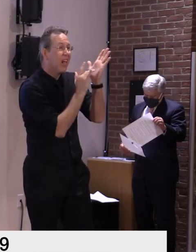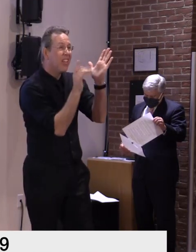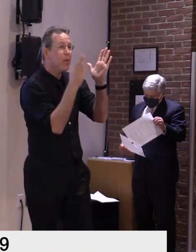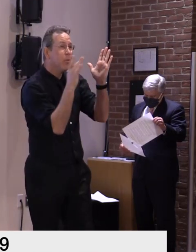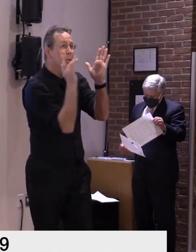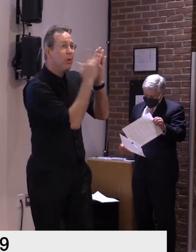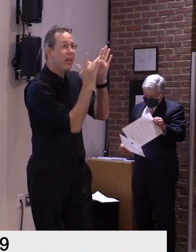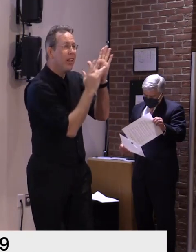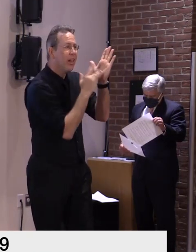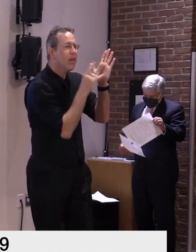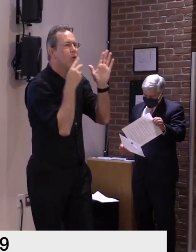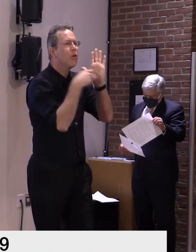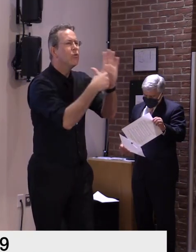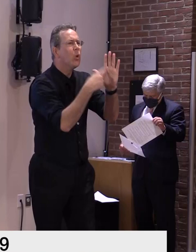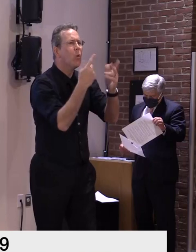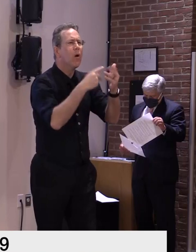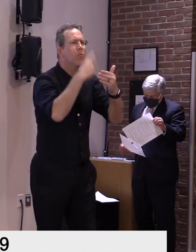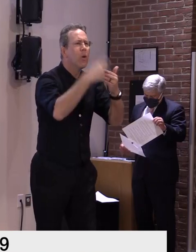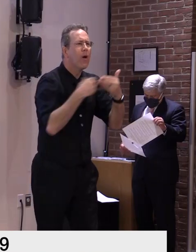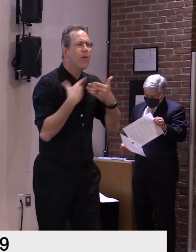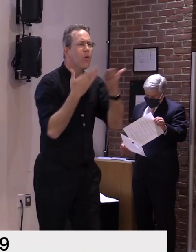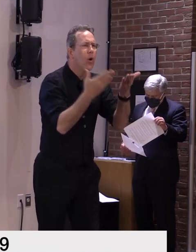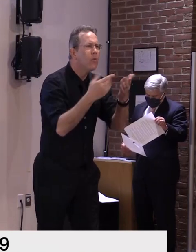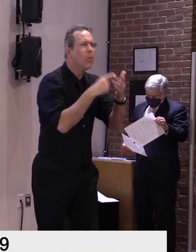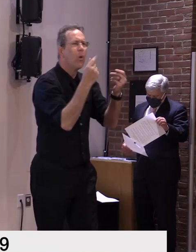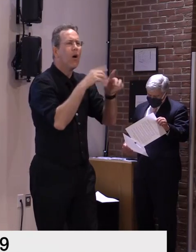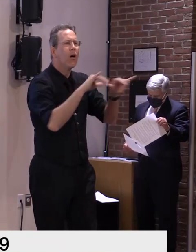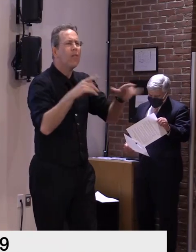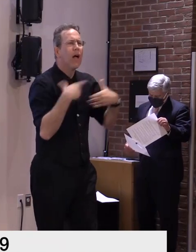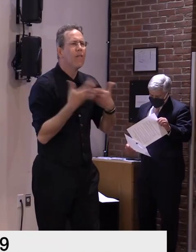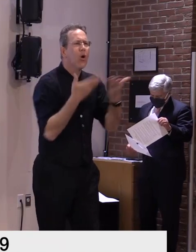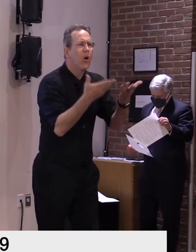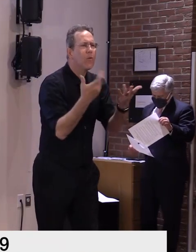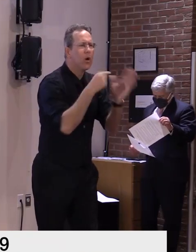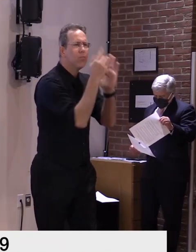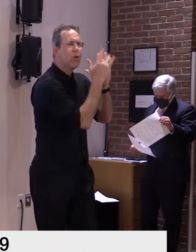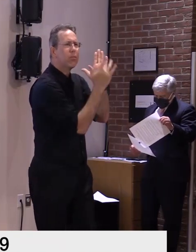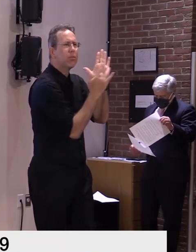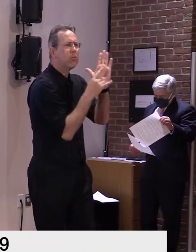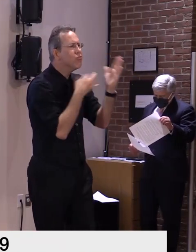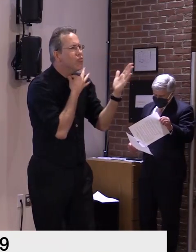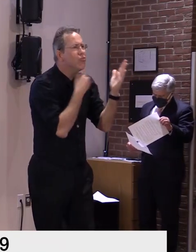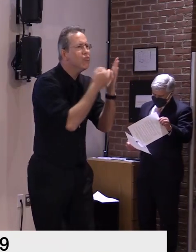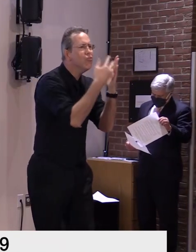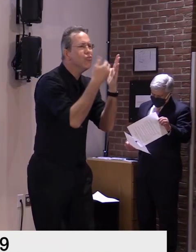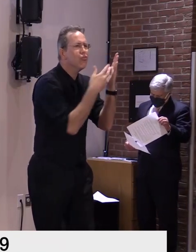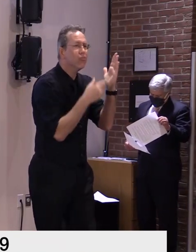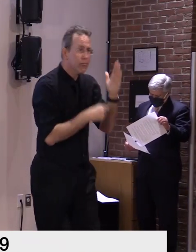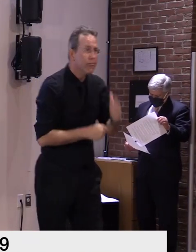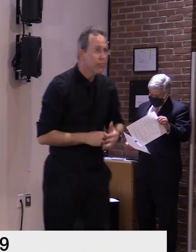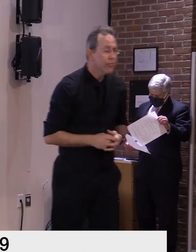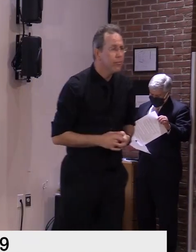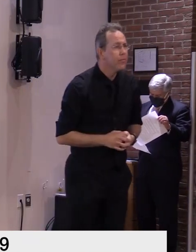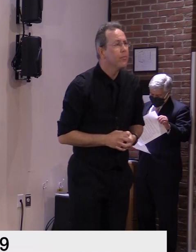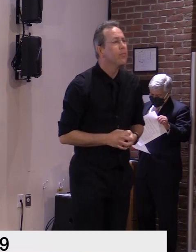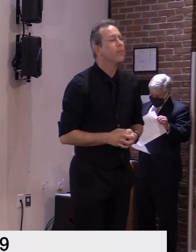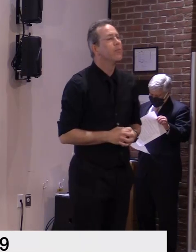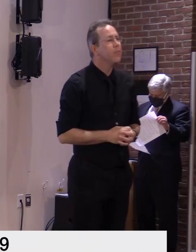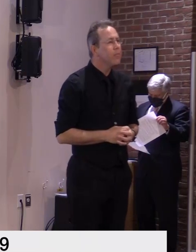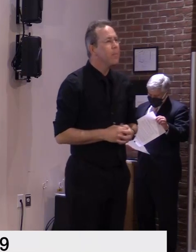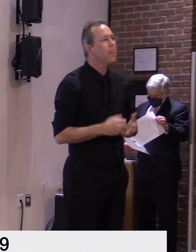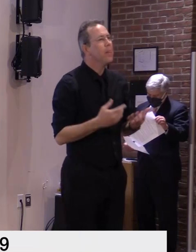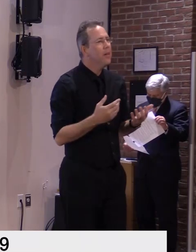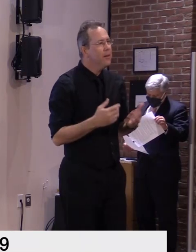available. And families and youth will be able to actually click in on one of these dots and find, which we can't do right now because this